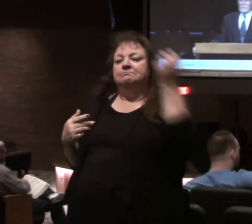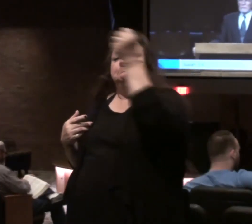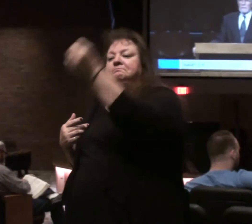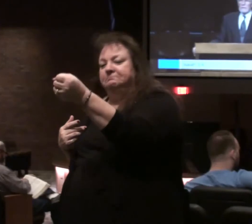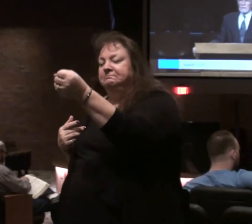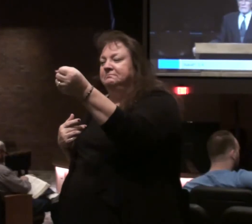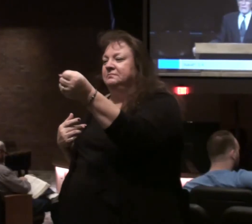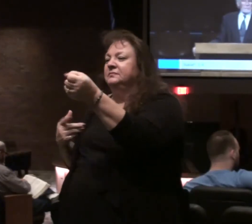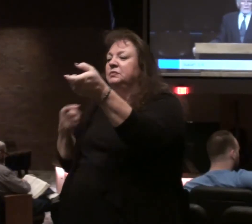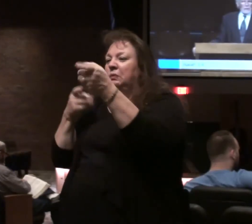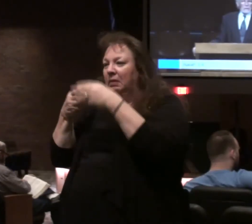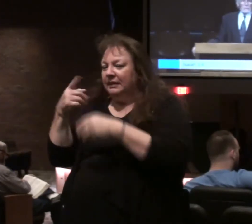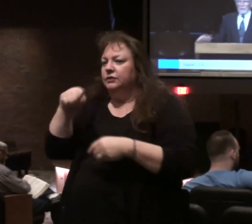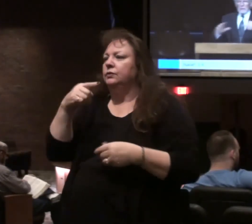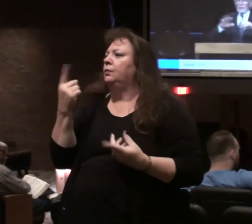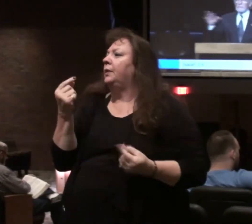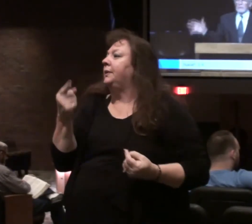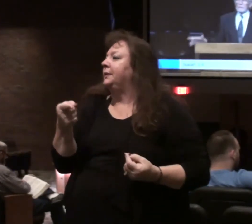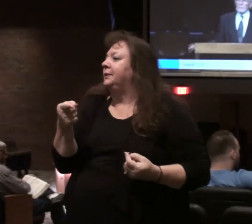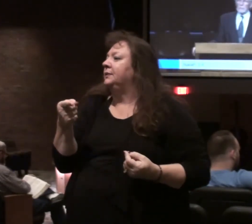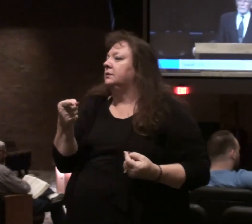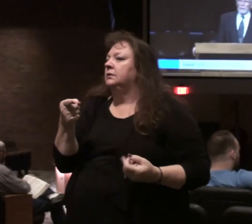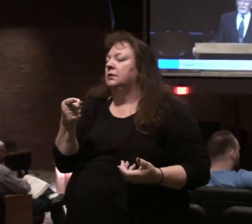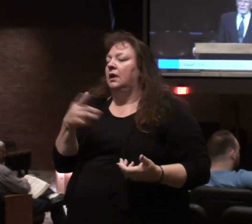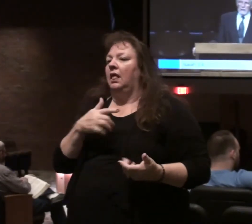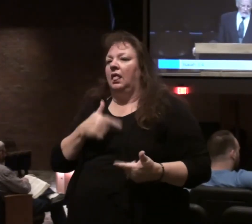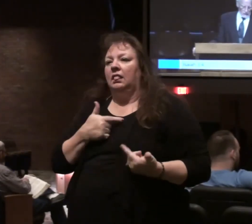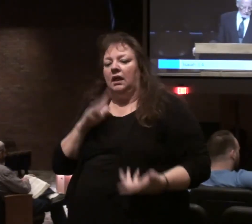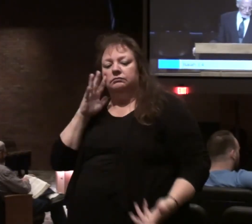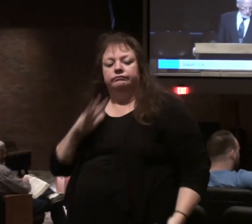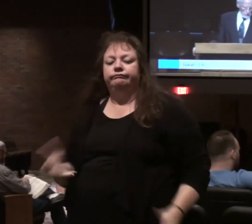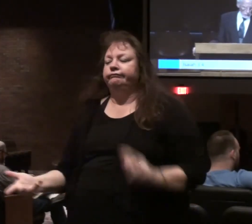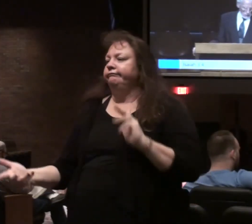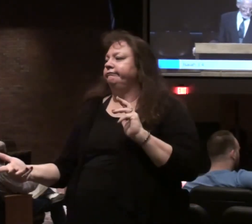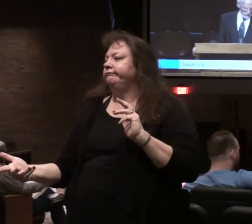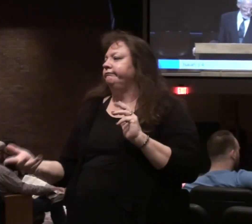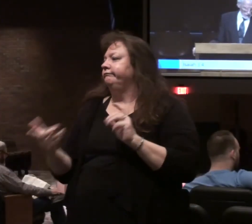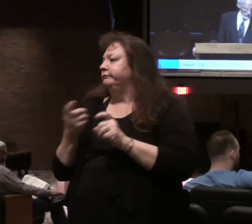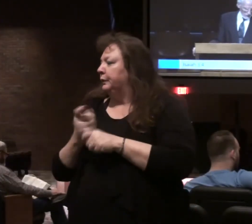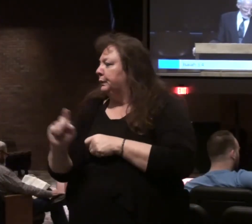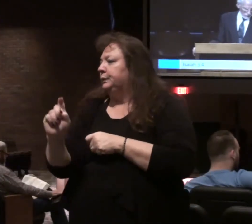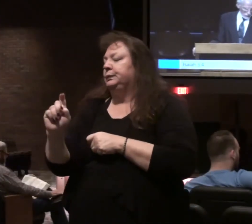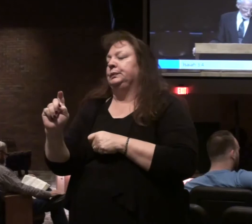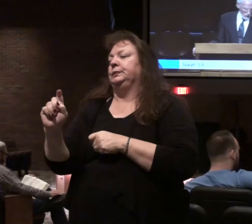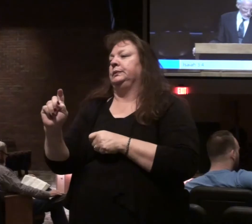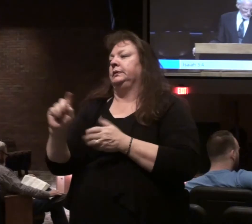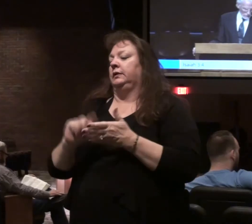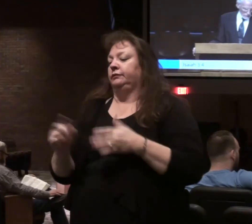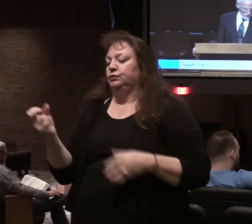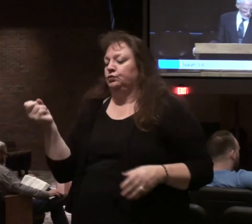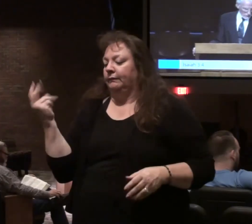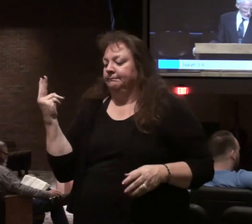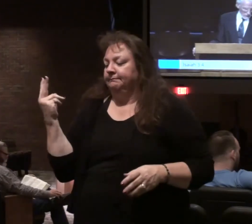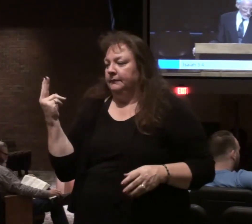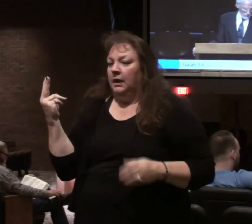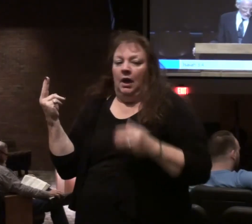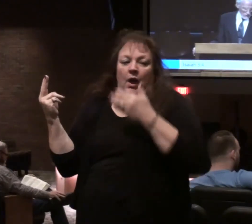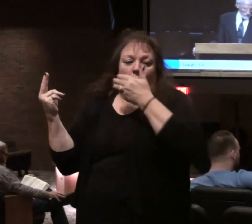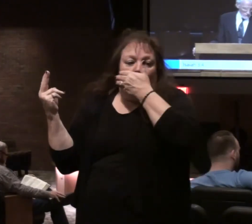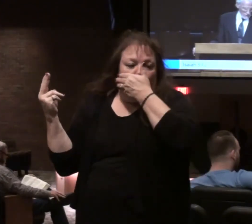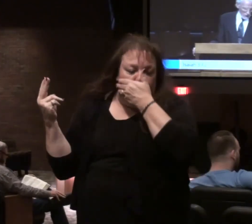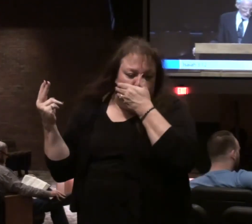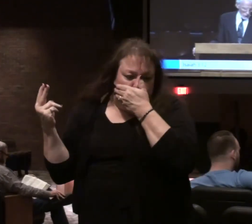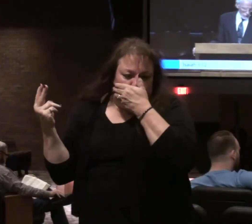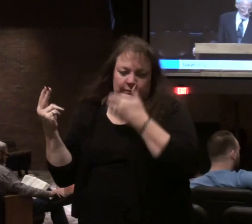you. And what do? Make life miserable. They bring ruin. Down in verse 12. It's still in